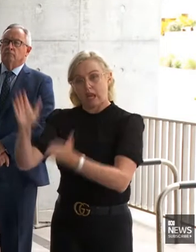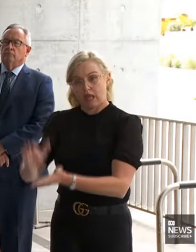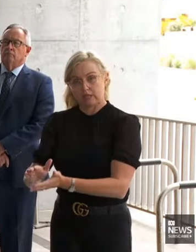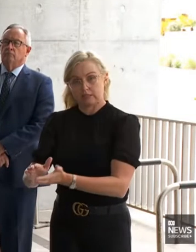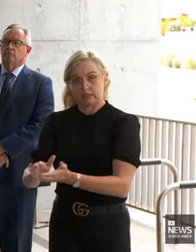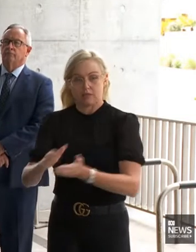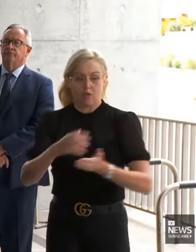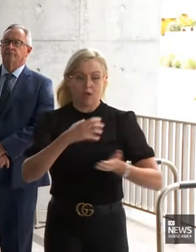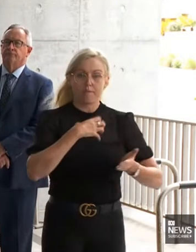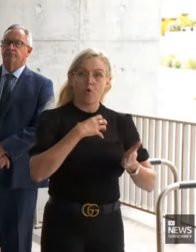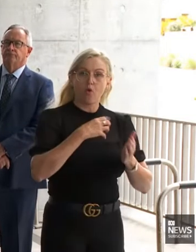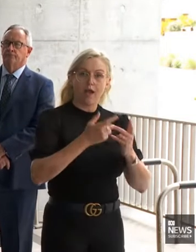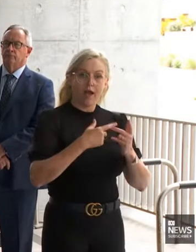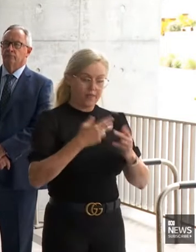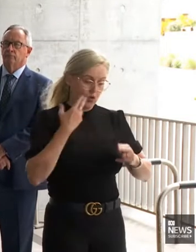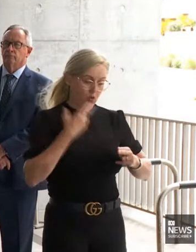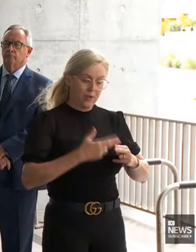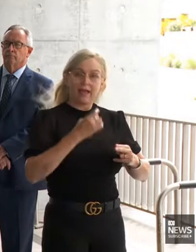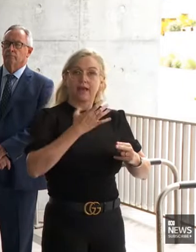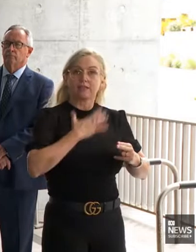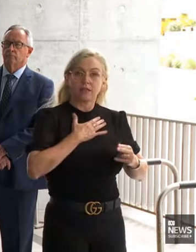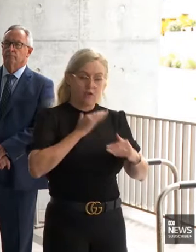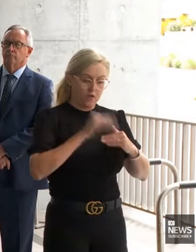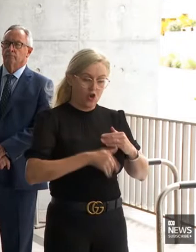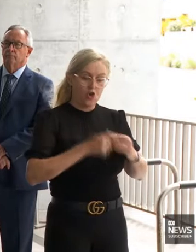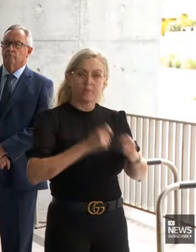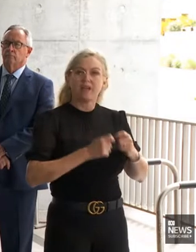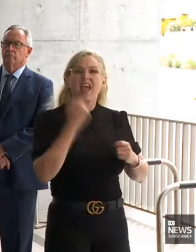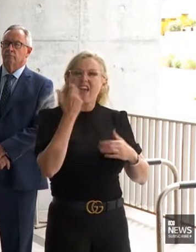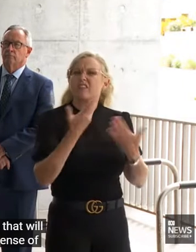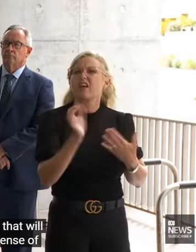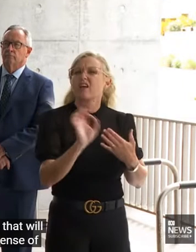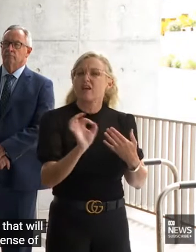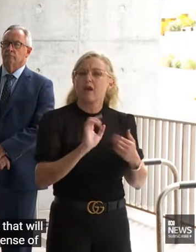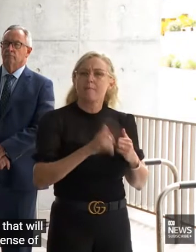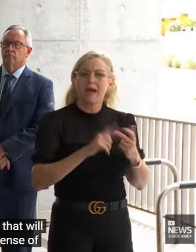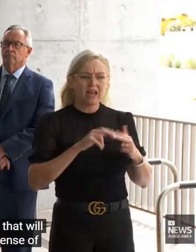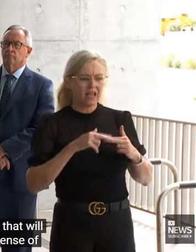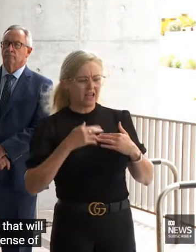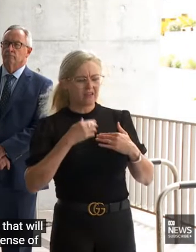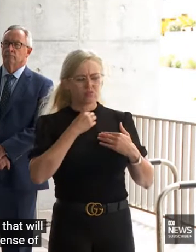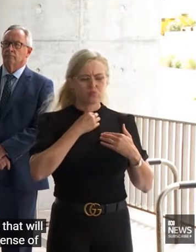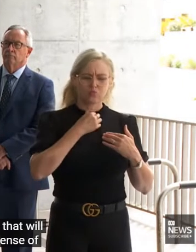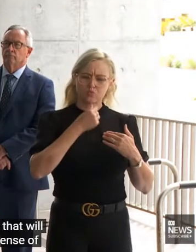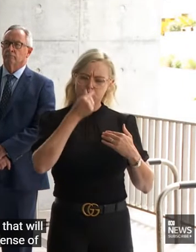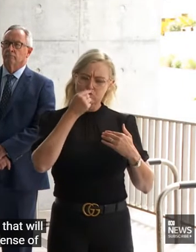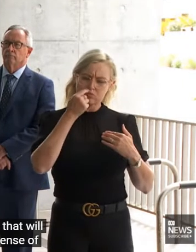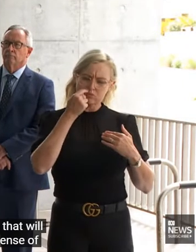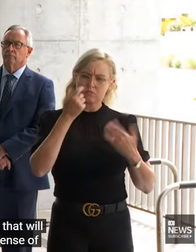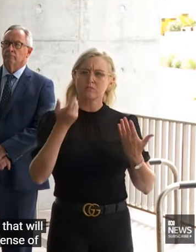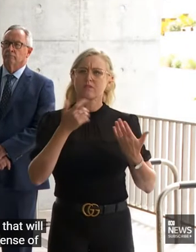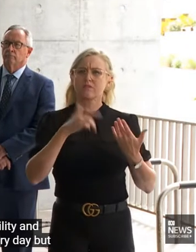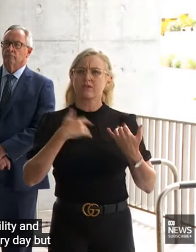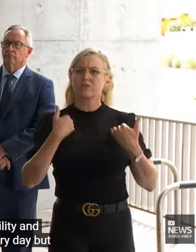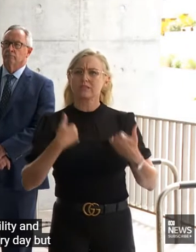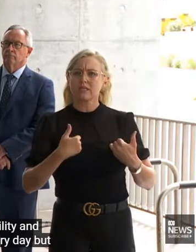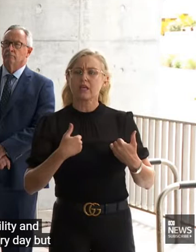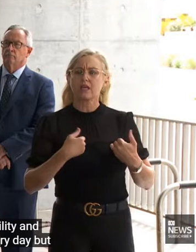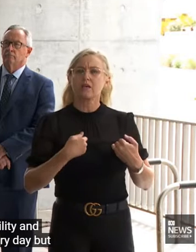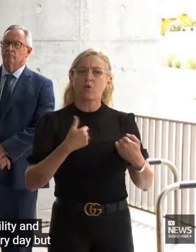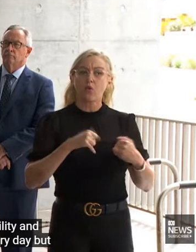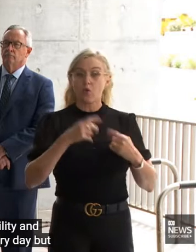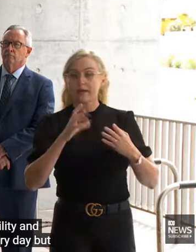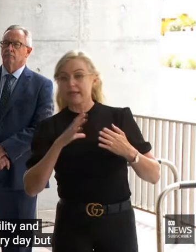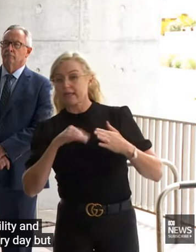and getting tested, not every day, but if you do have symptoms or you do feel sick, or you are visiting a high-risk